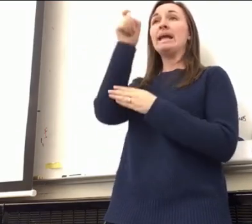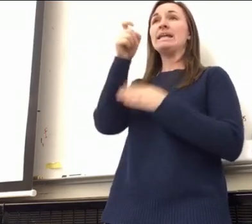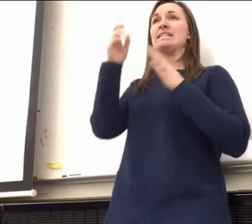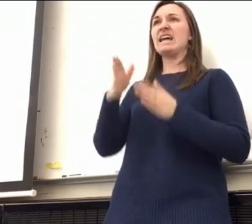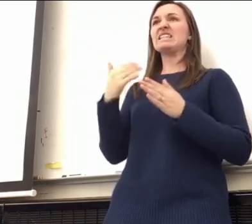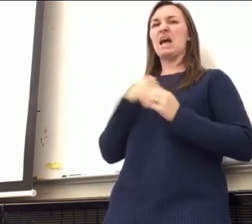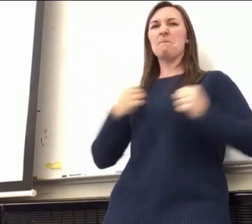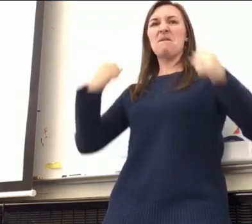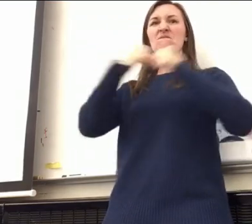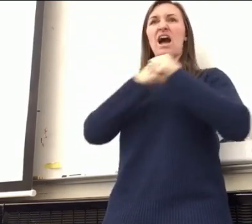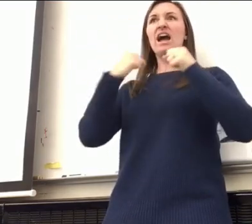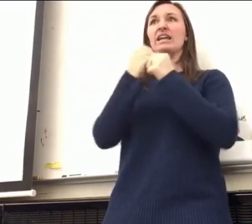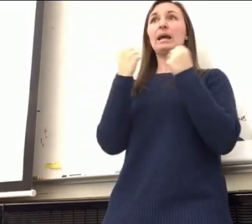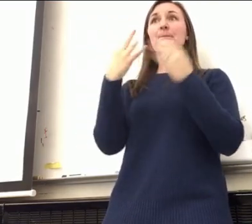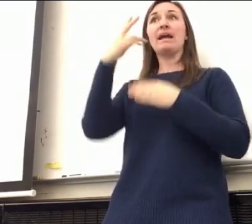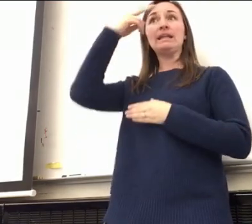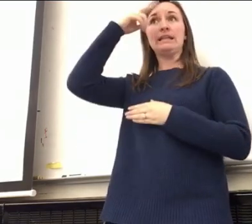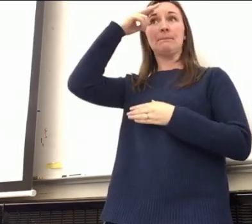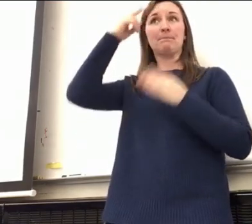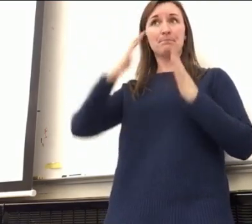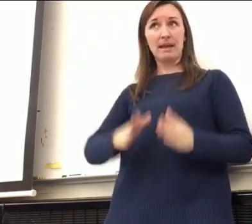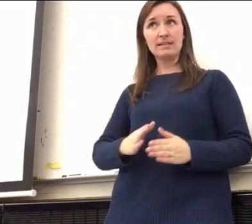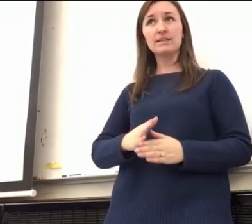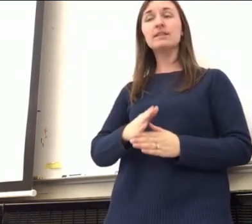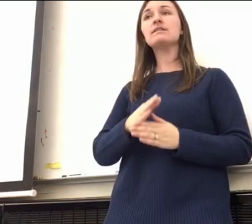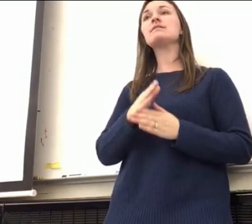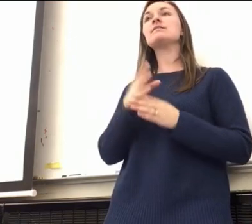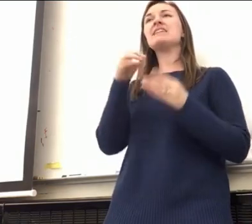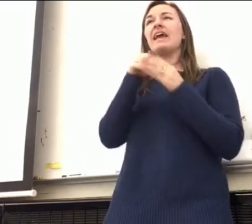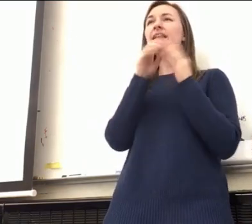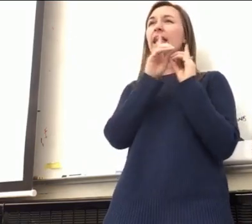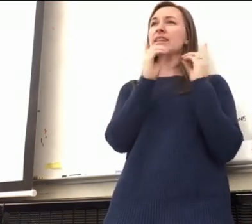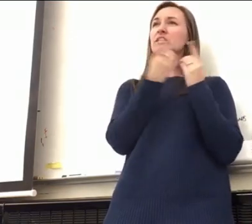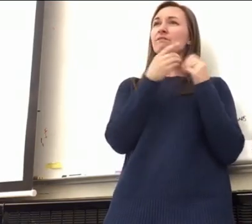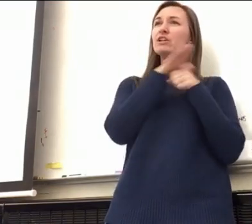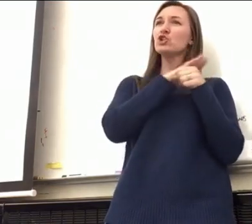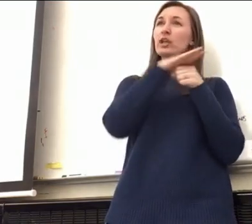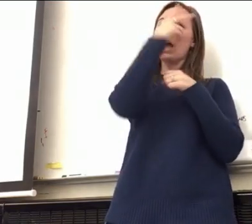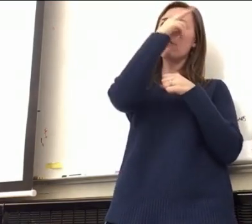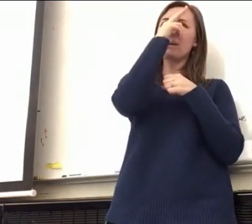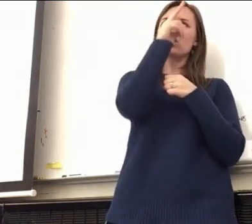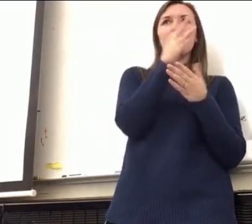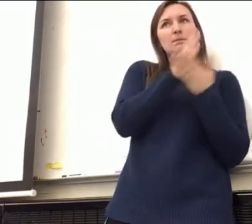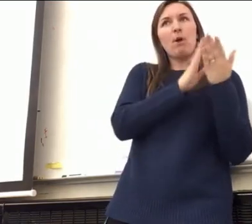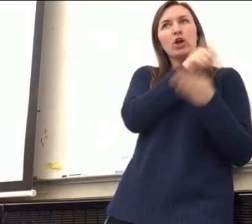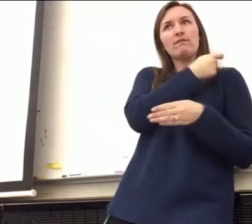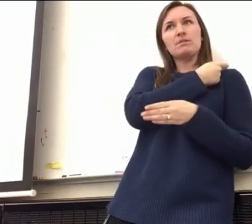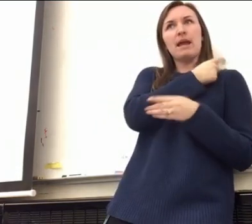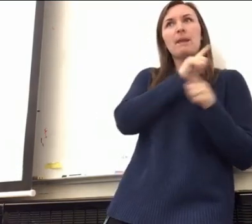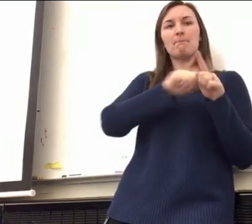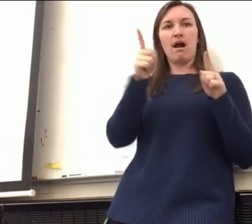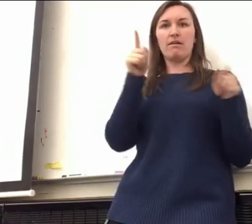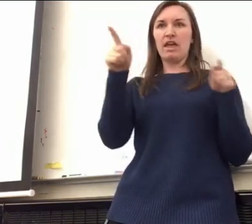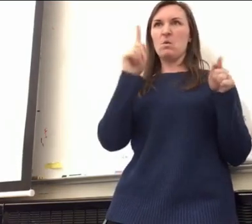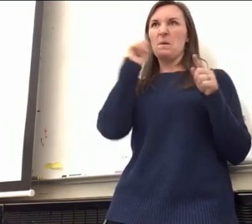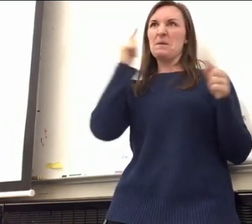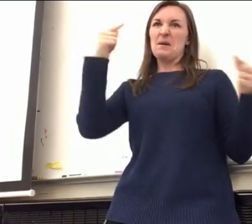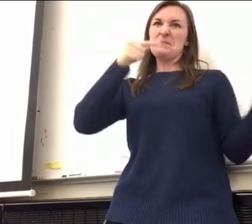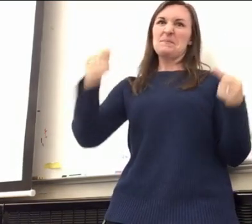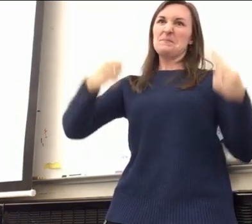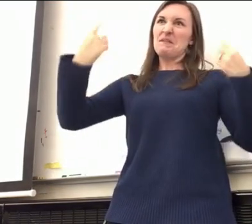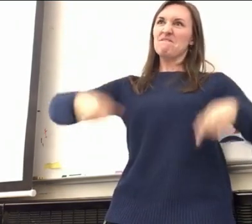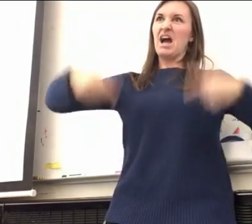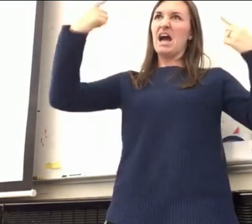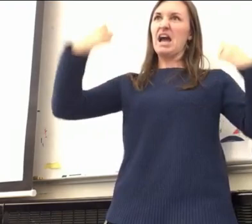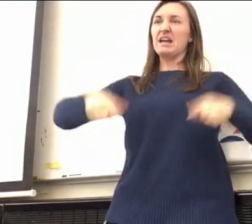bunch of Mexicans, as well as in the division of Mexico that's part of Spain. And they're going to be fighting them, and all of these people,